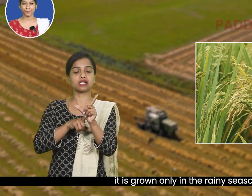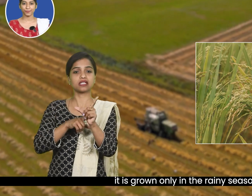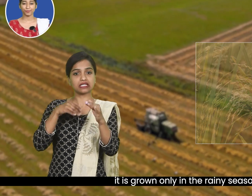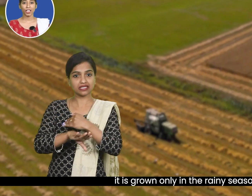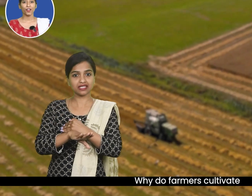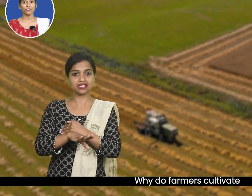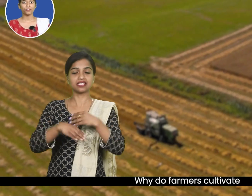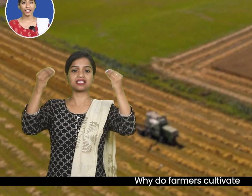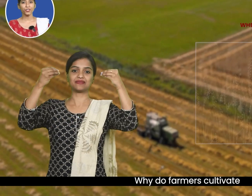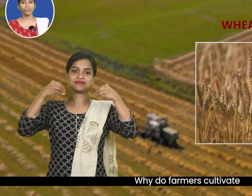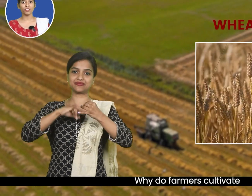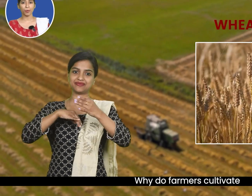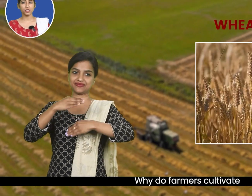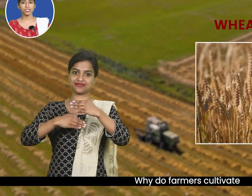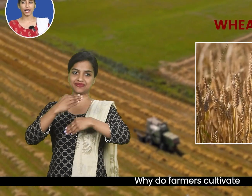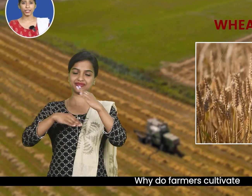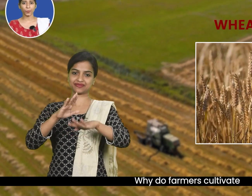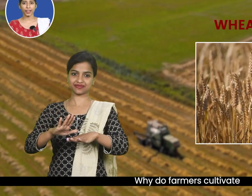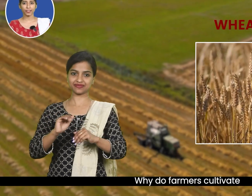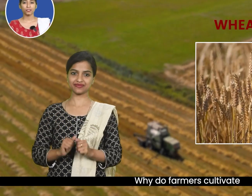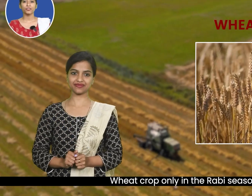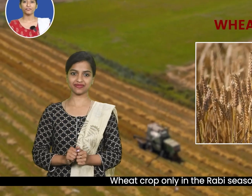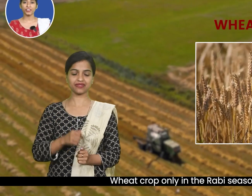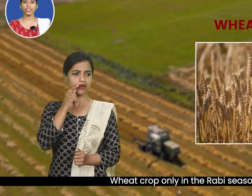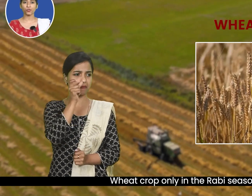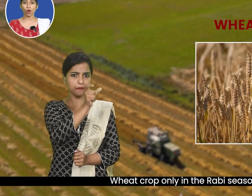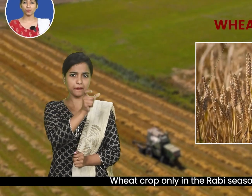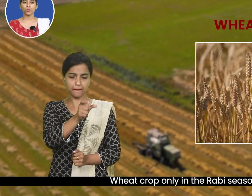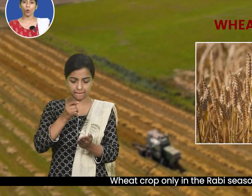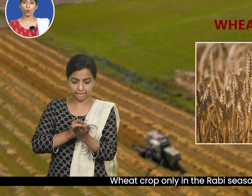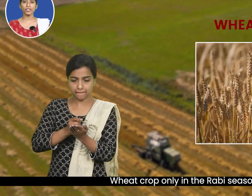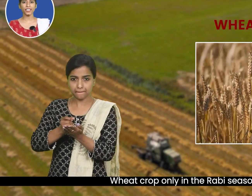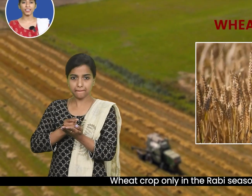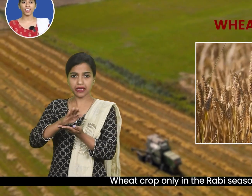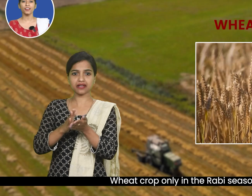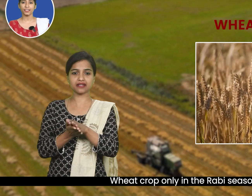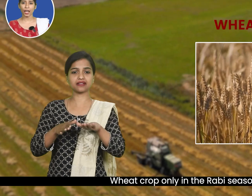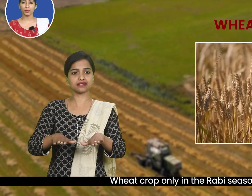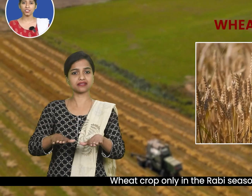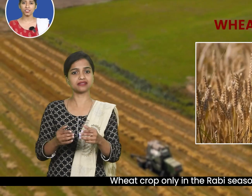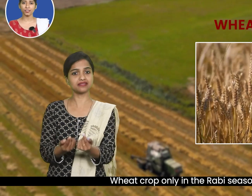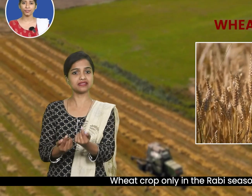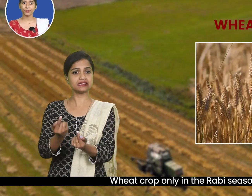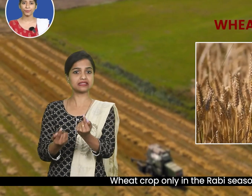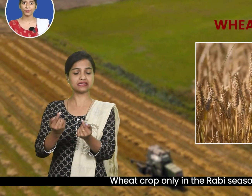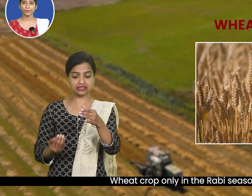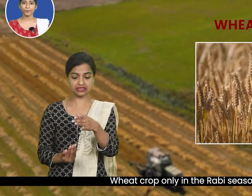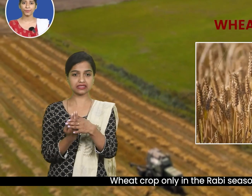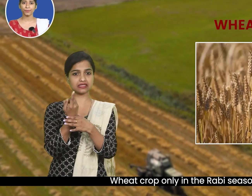season. Why do farmers cultivate wheat crops only in the rabi